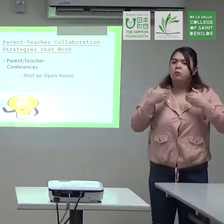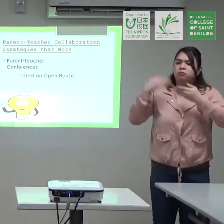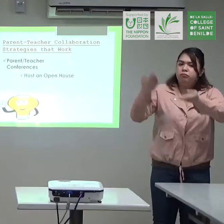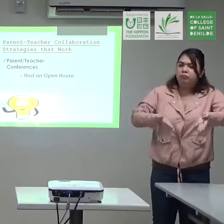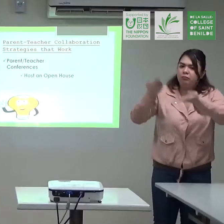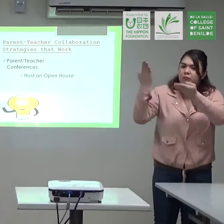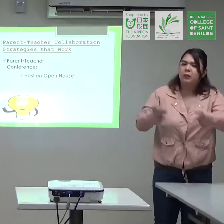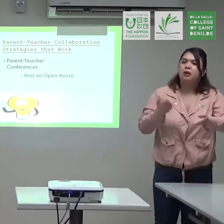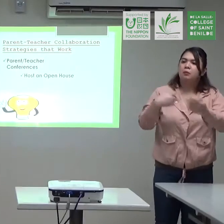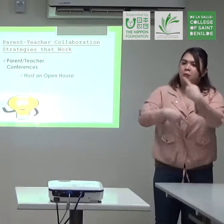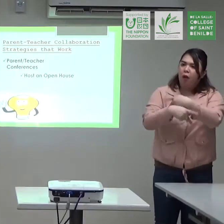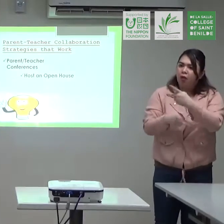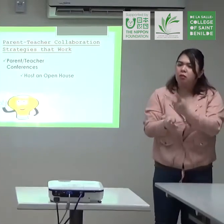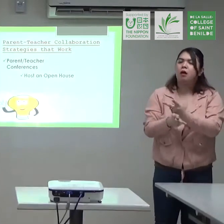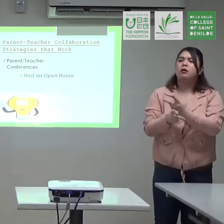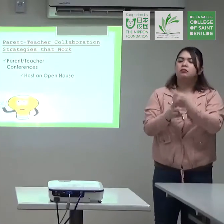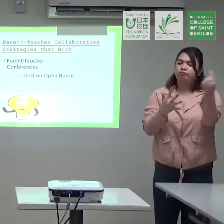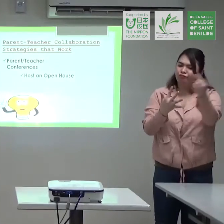they bring in their